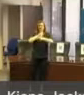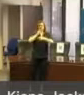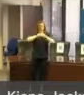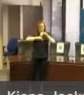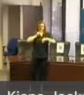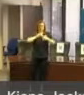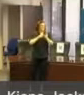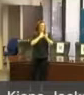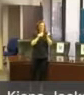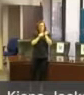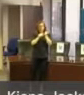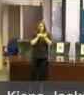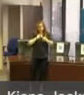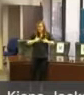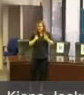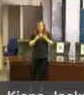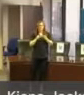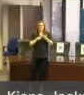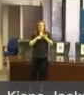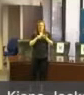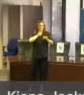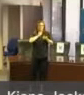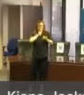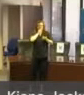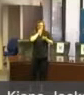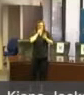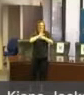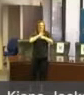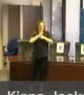communities, and personal care homes with 25 or more beds.